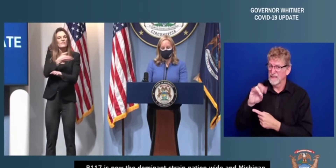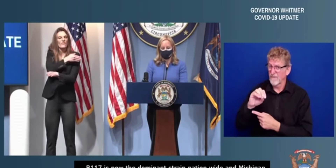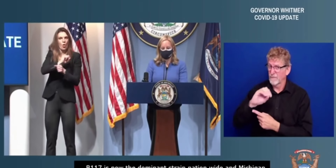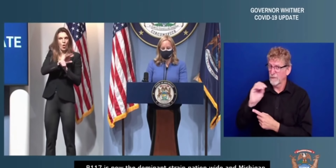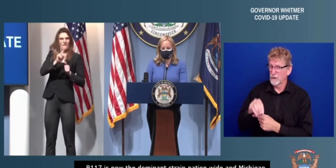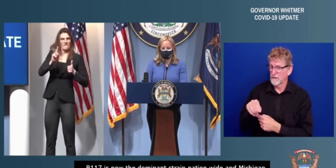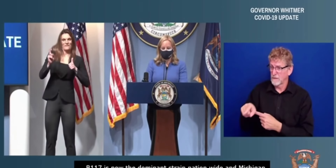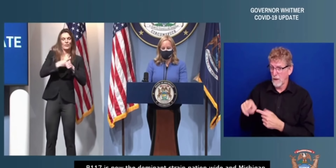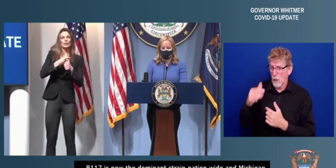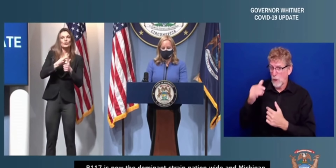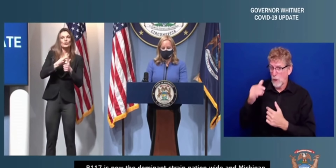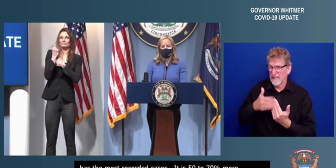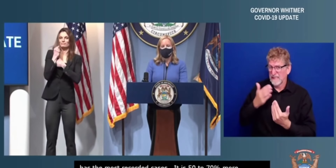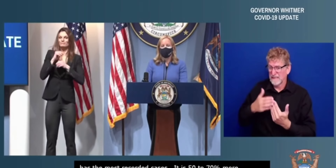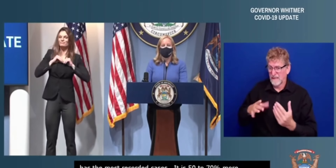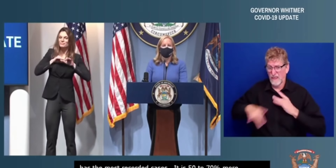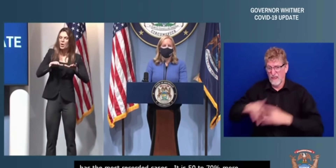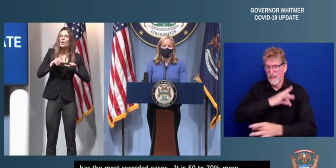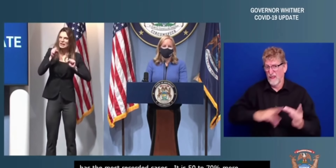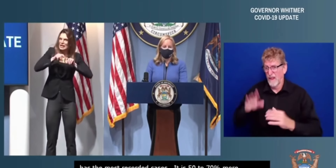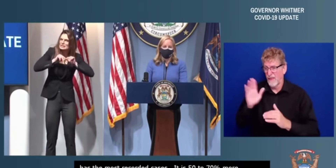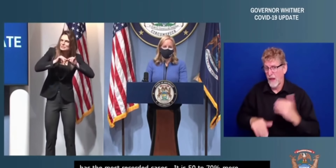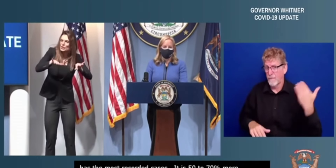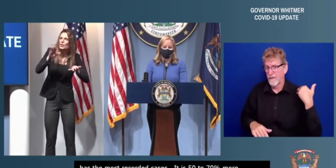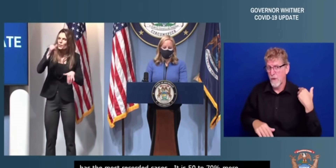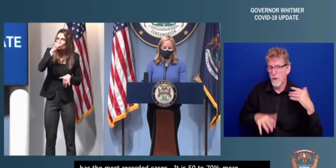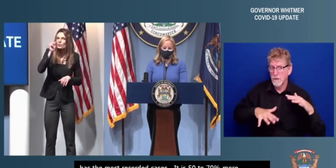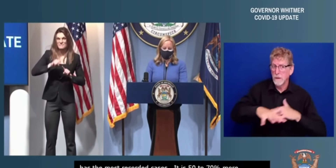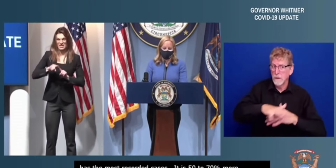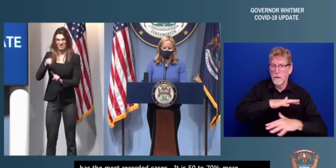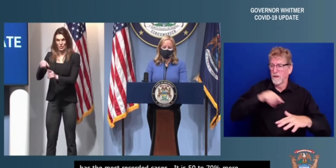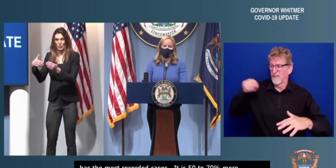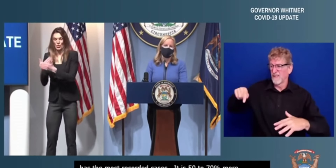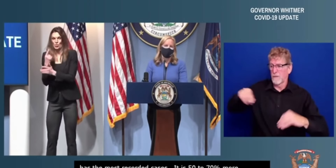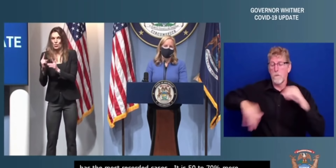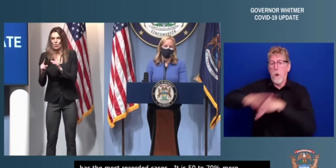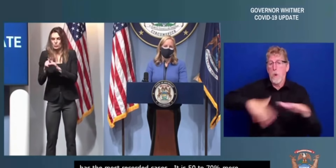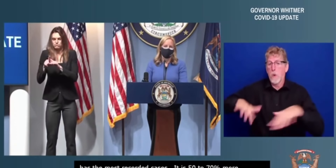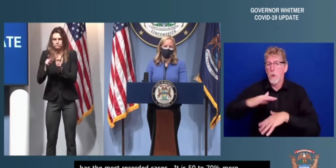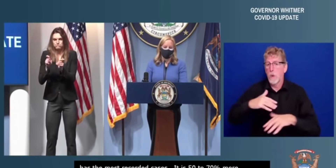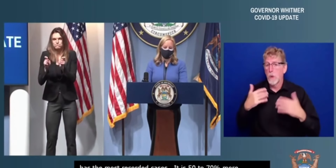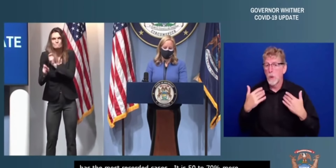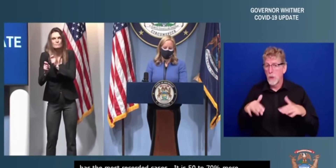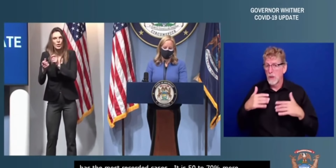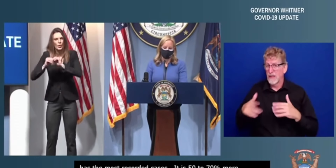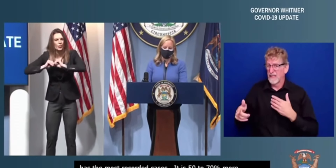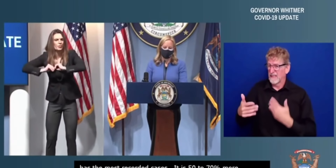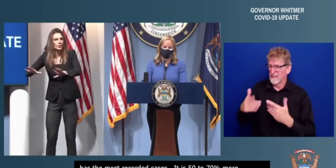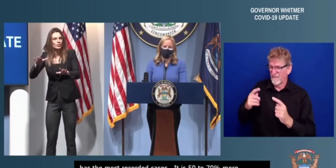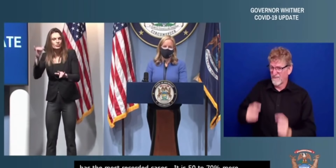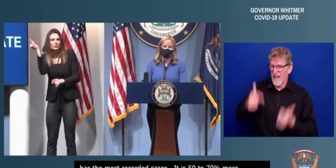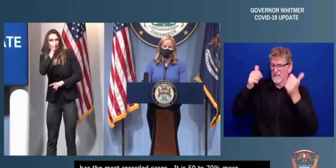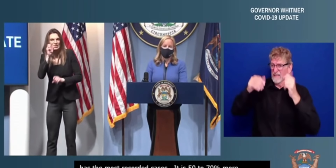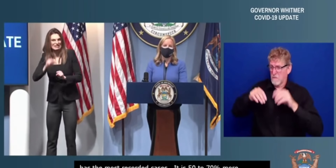circulating strains. And it has the propensity to spread faster and cause larger outbreaks,